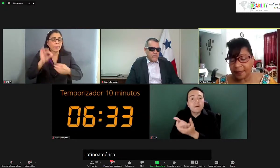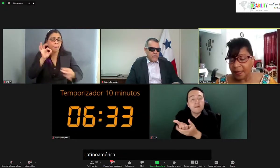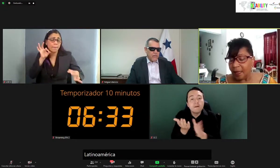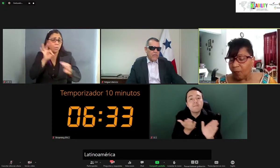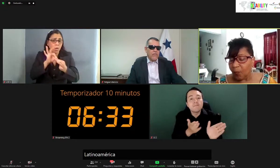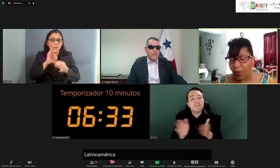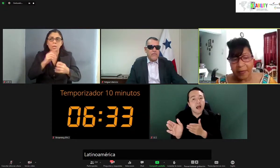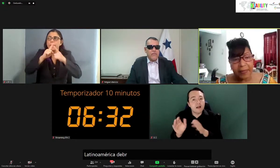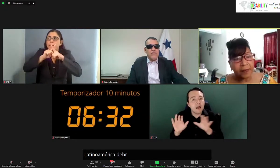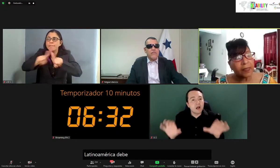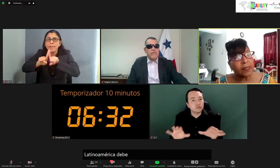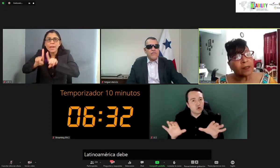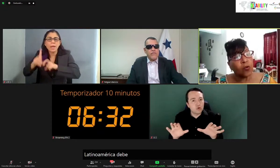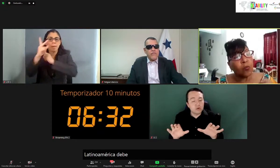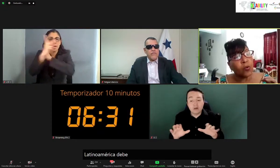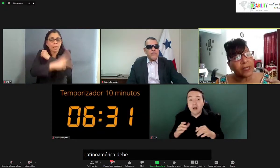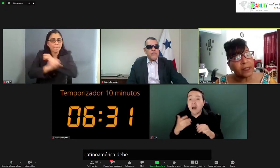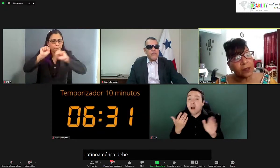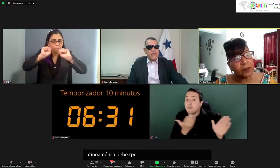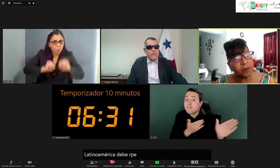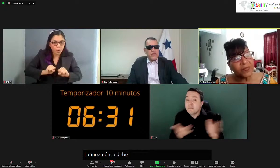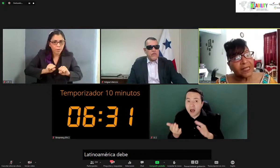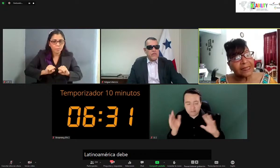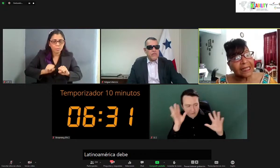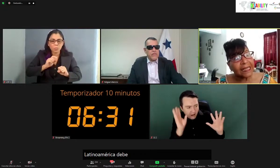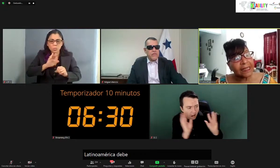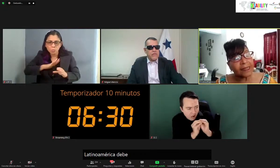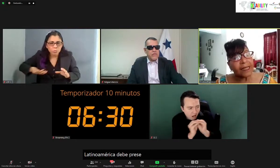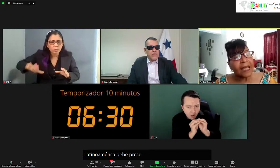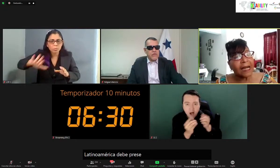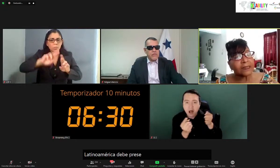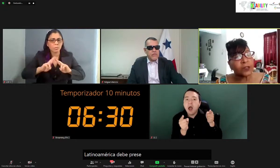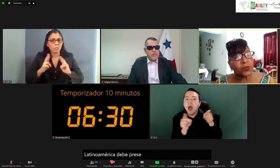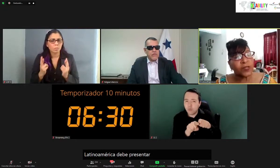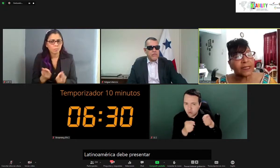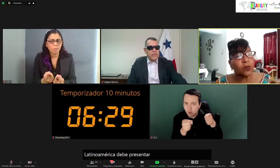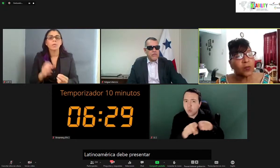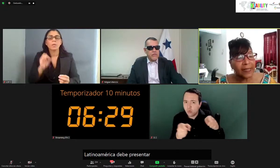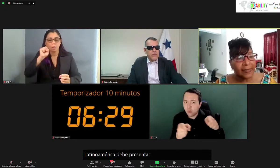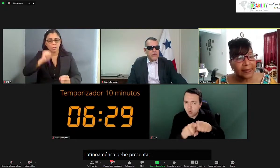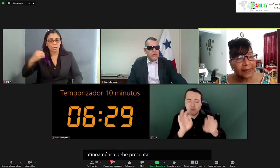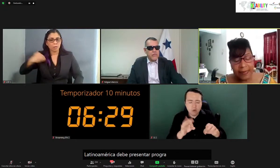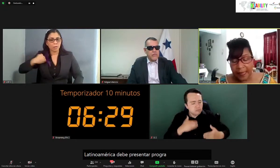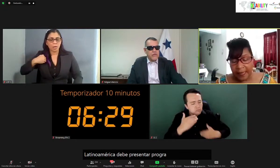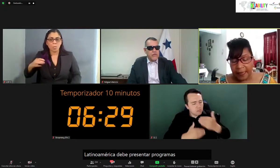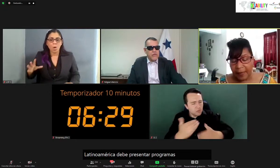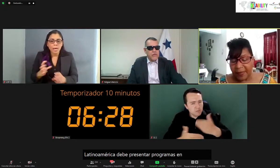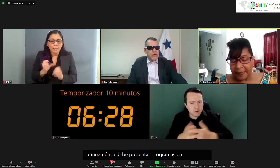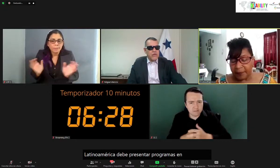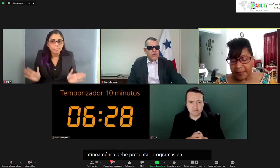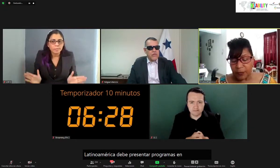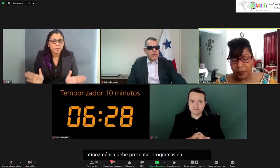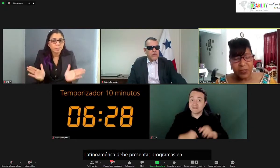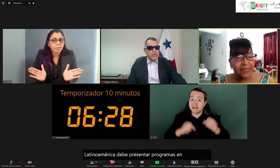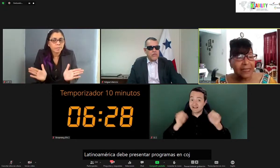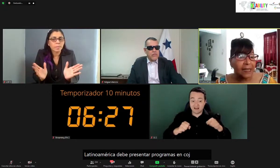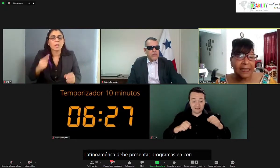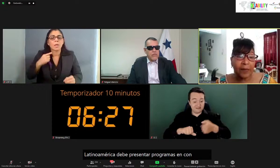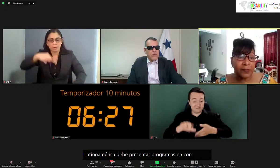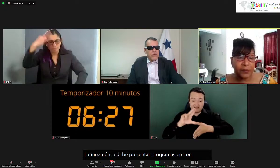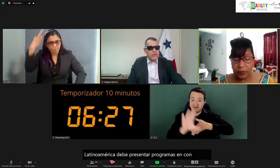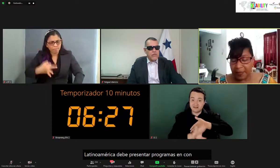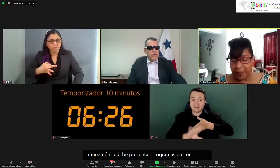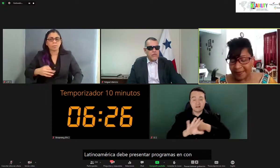programs so that all of the pro the countries as a region will be able to have a specific